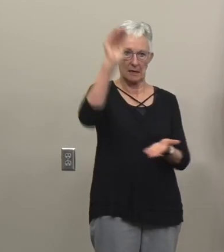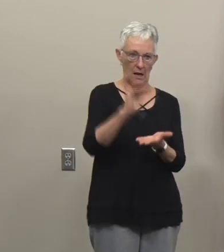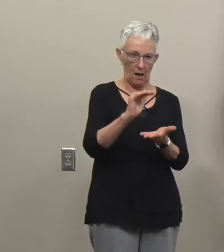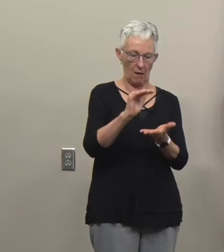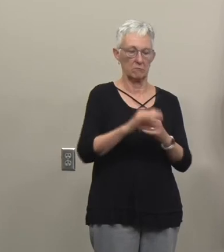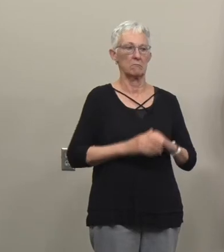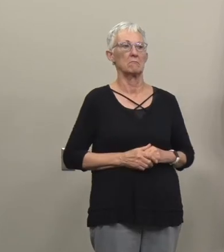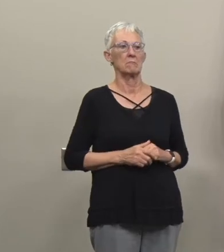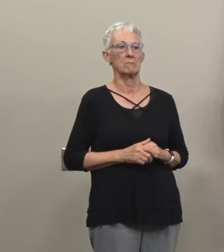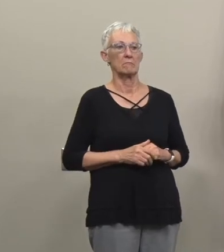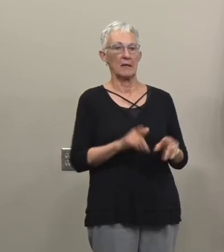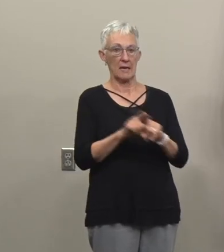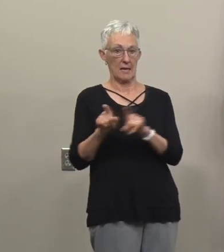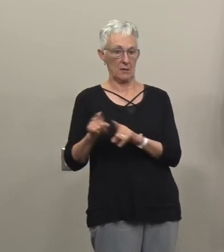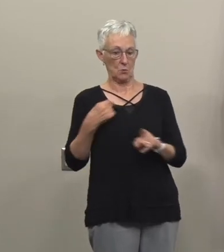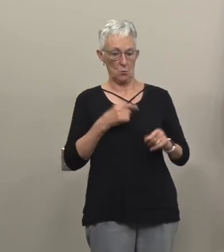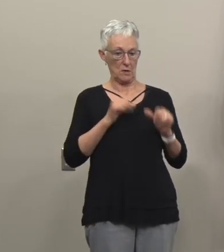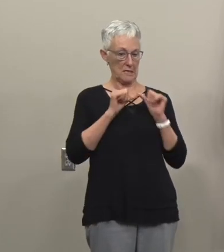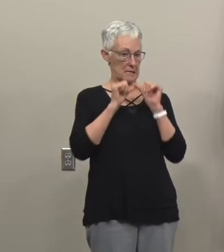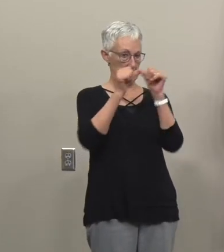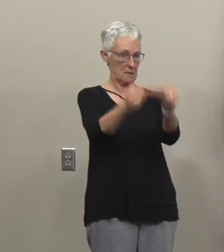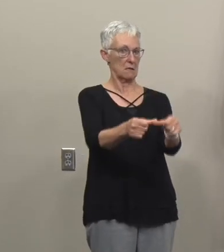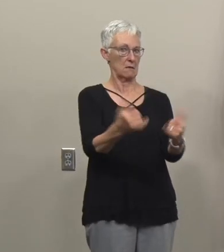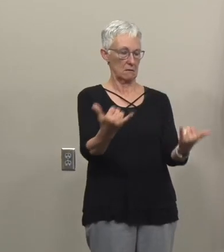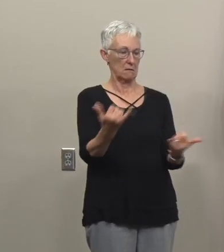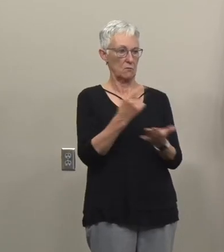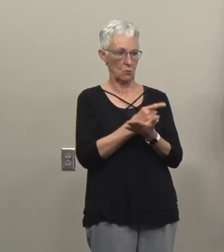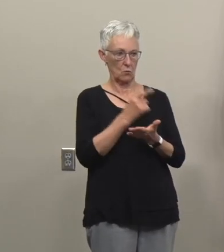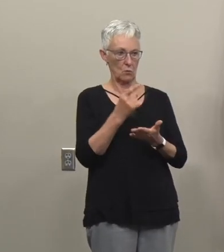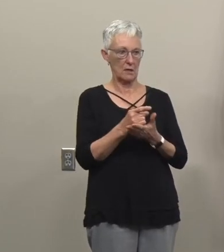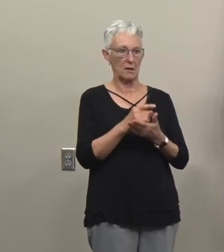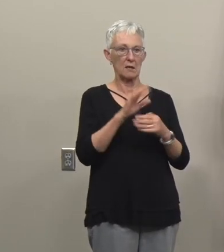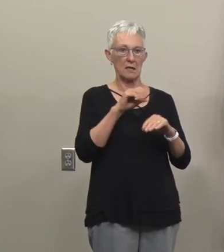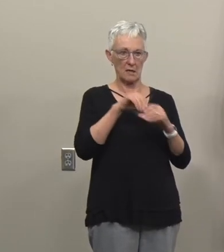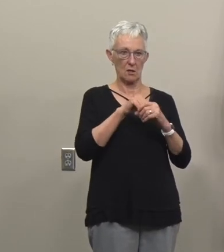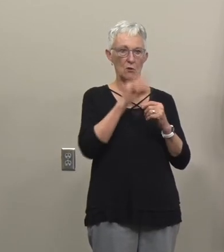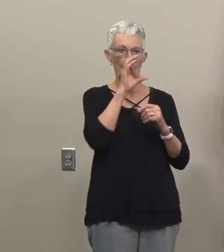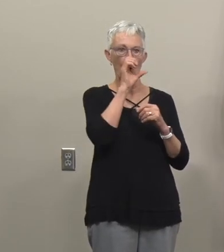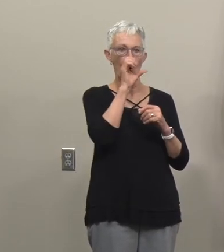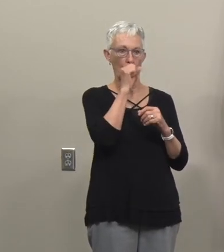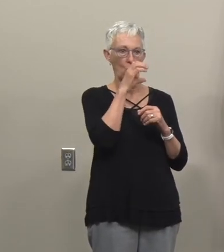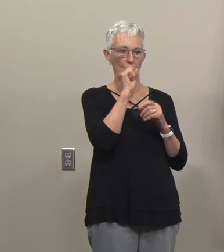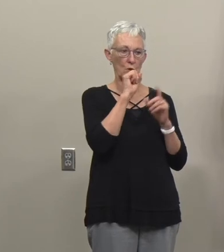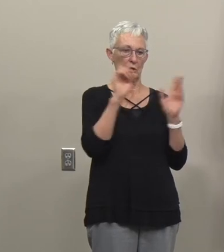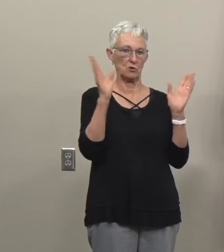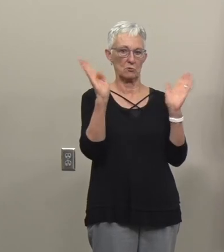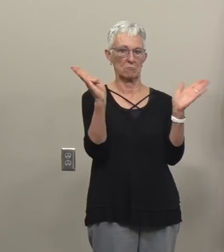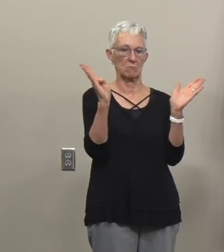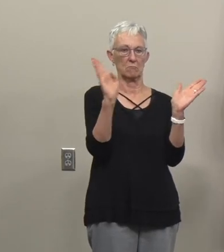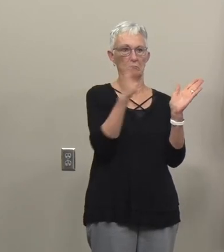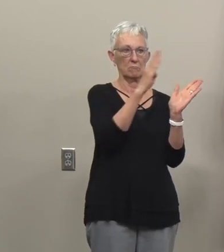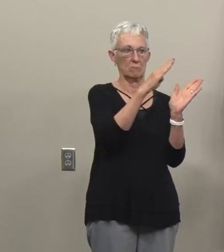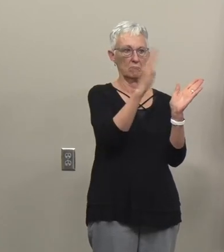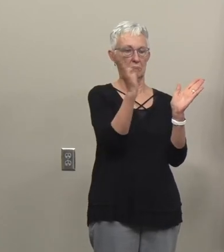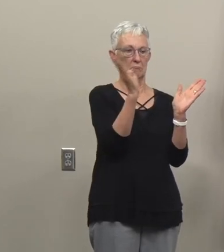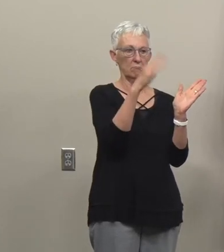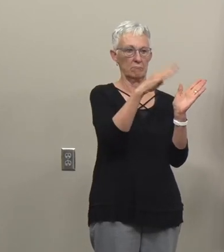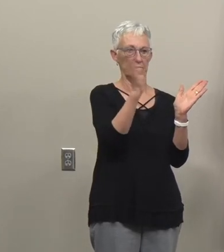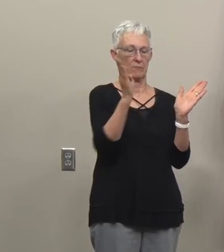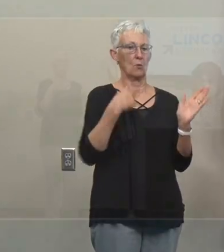So as we continue forward this week at a low orange level, community guidance includes the